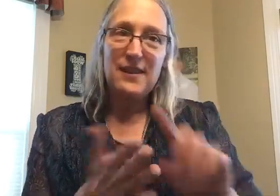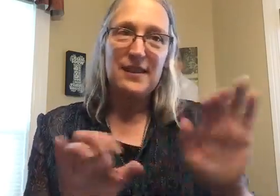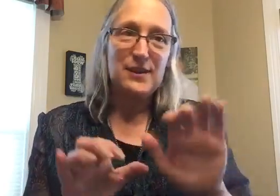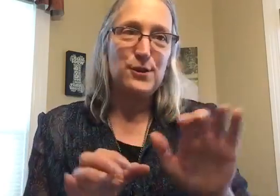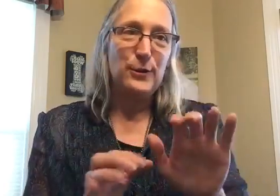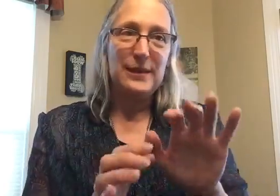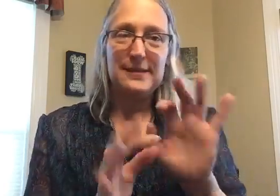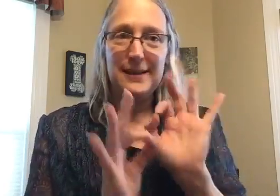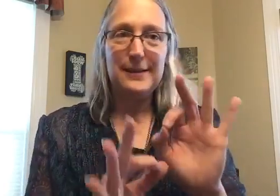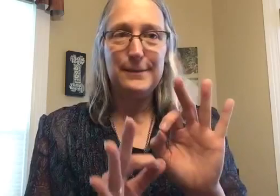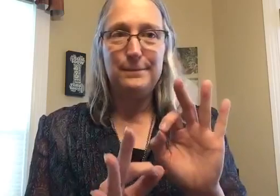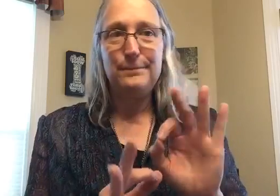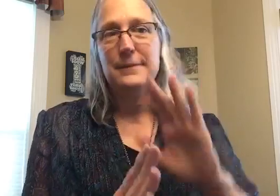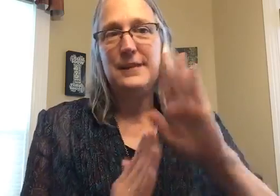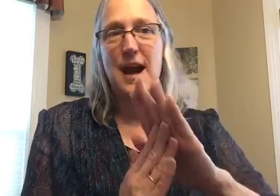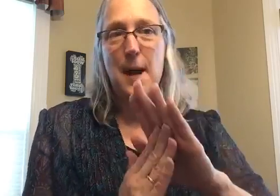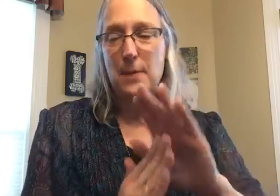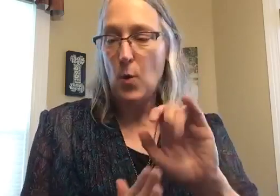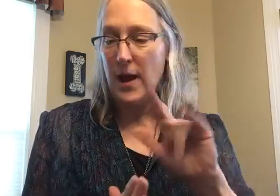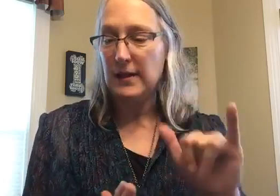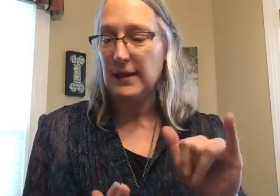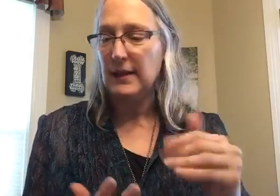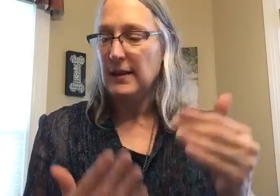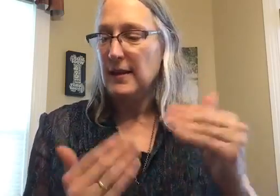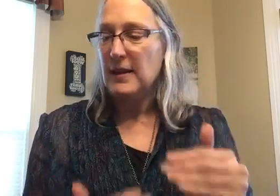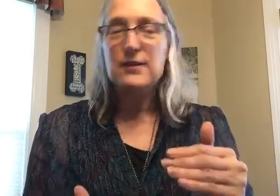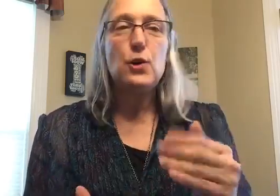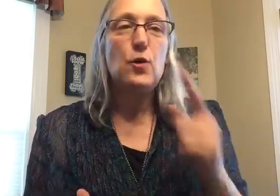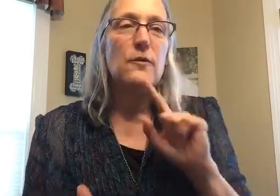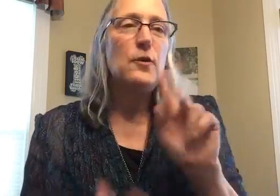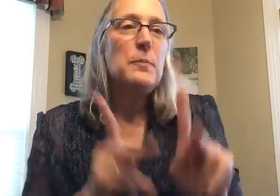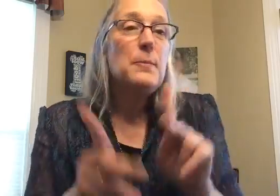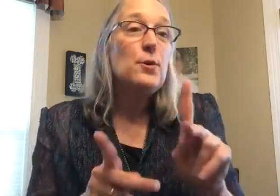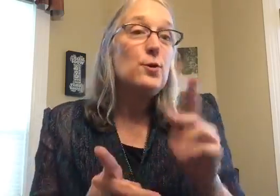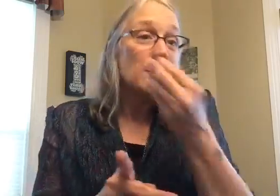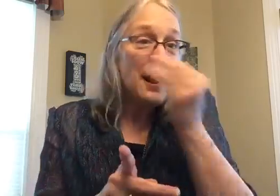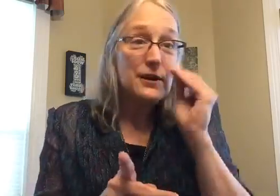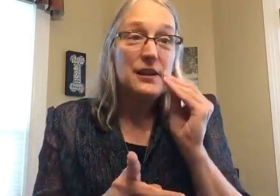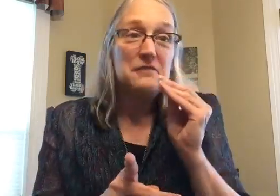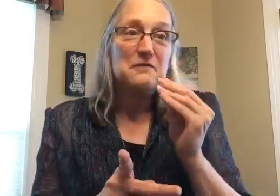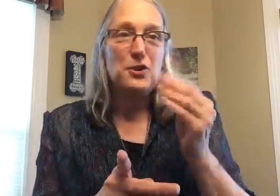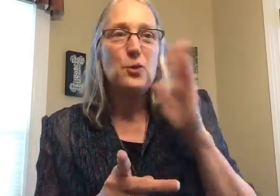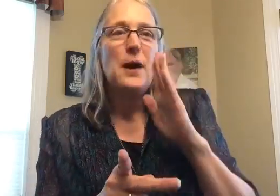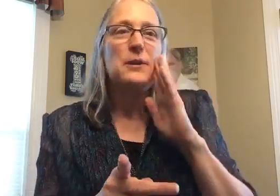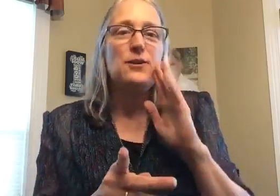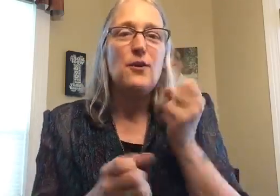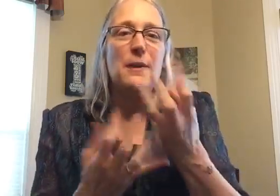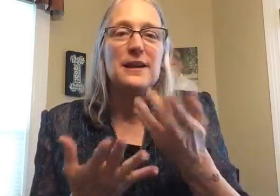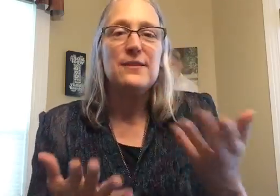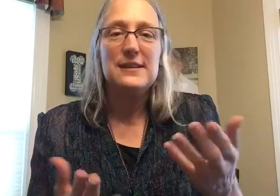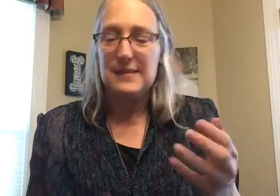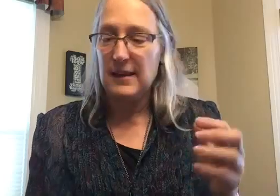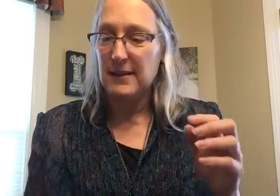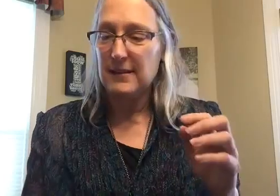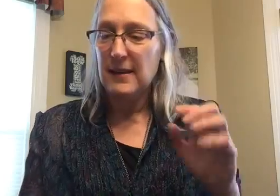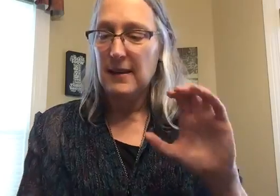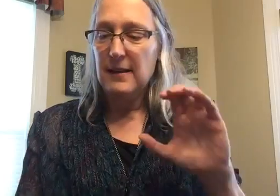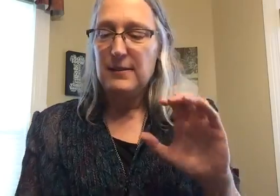they do is like top quality. So for people who garden, you'll probably know many of these things.